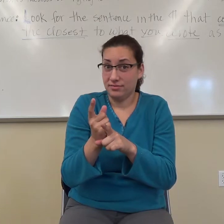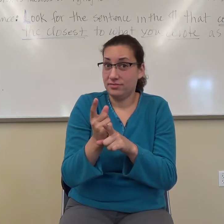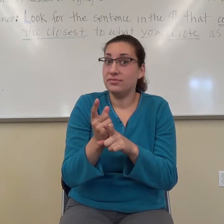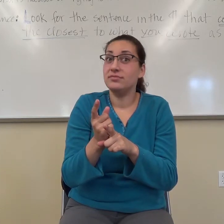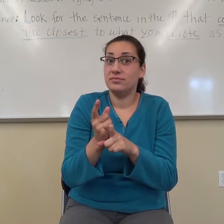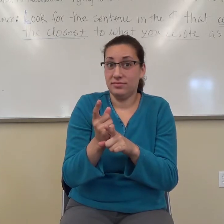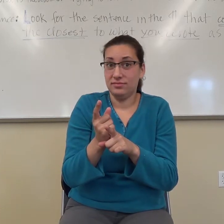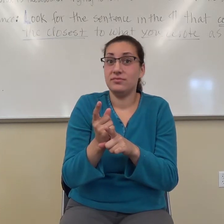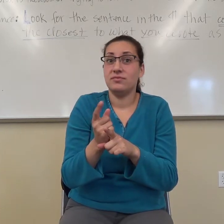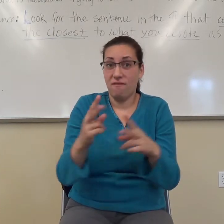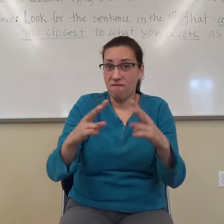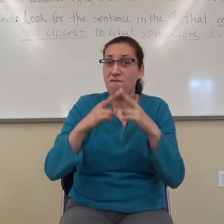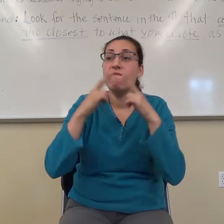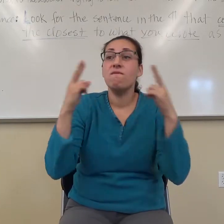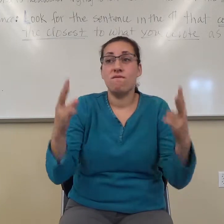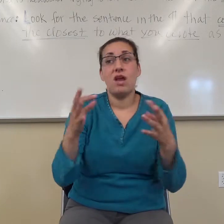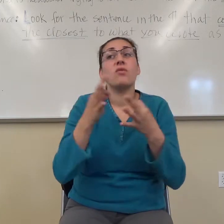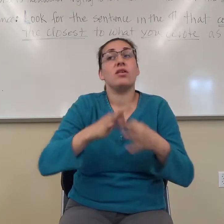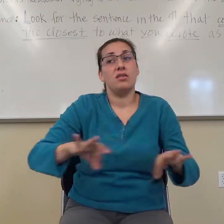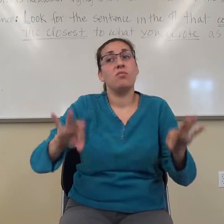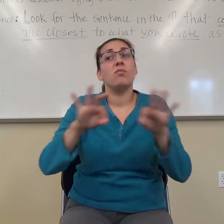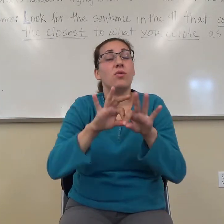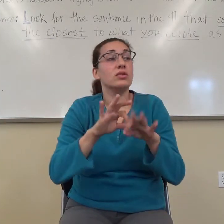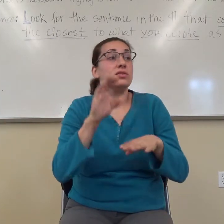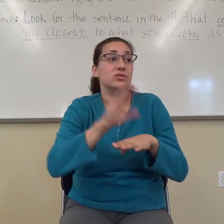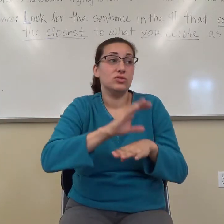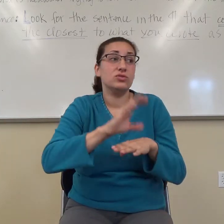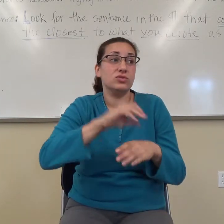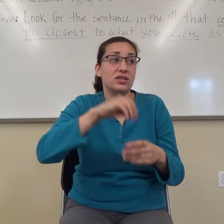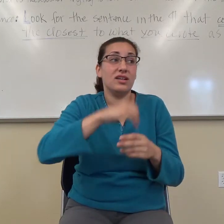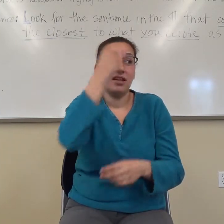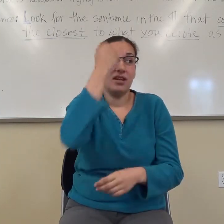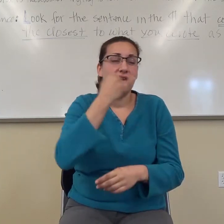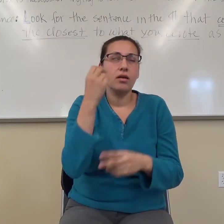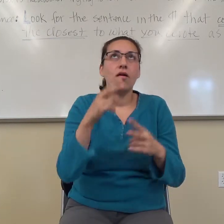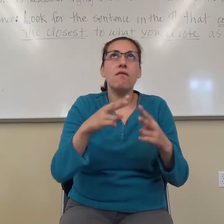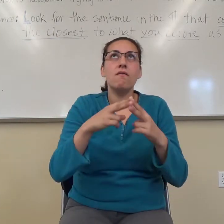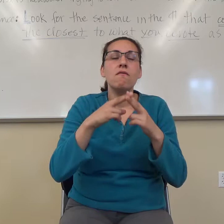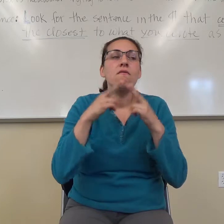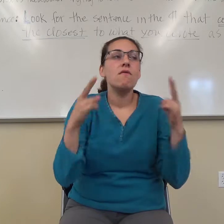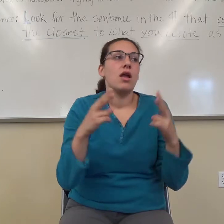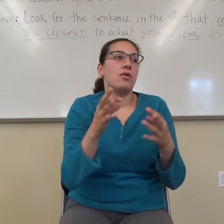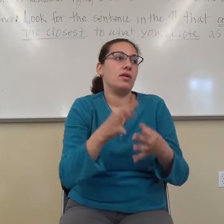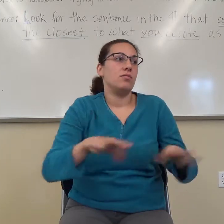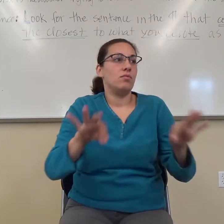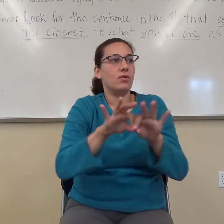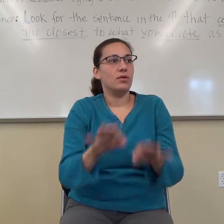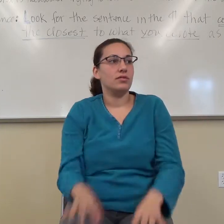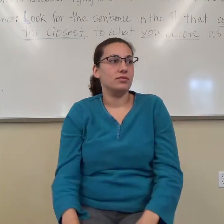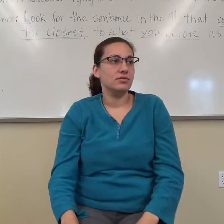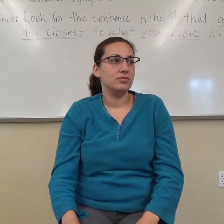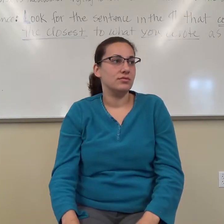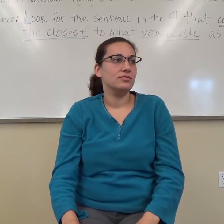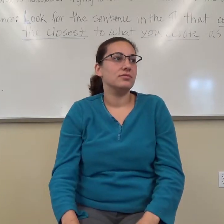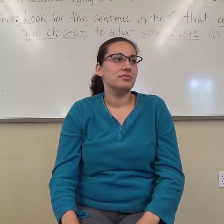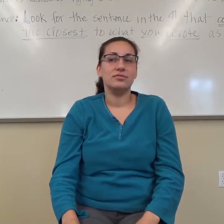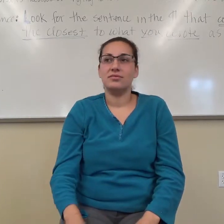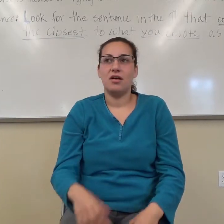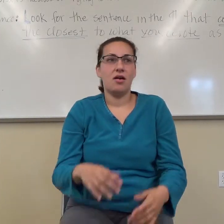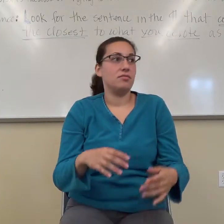Very. Very. Okay, so that's what we're looking, that's what our clue is here. This guy is living in a country